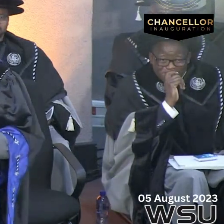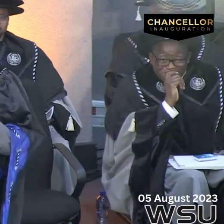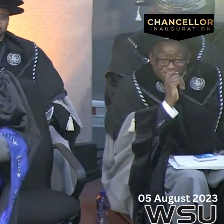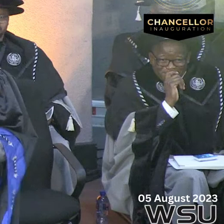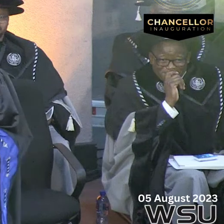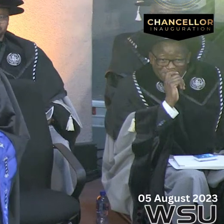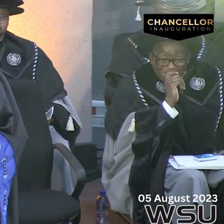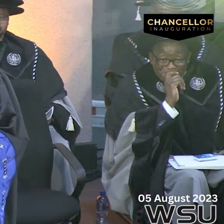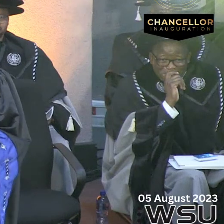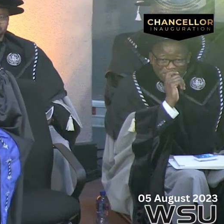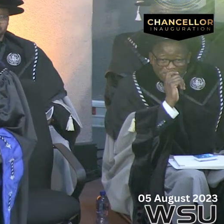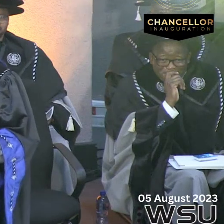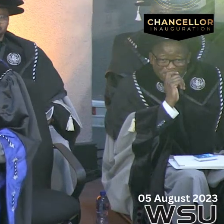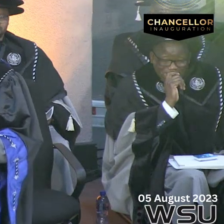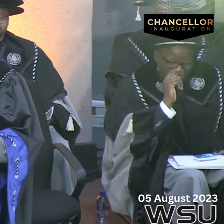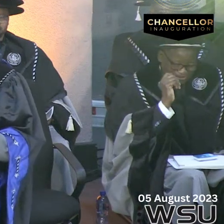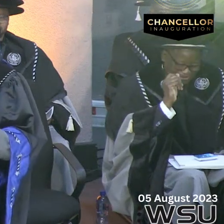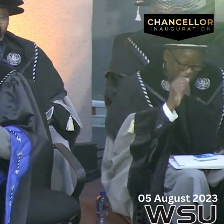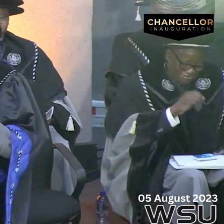It is not